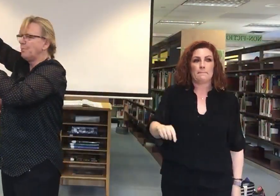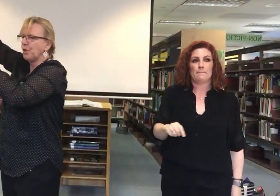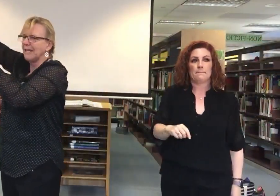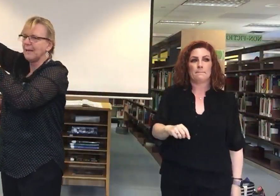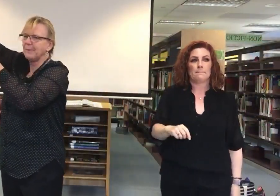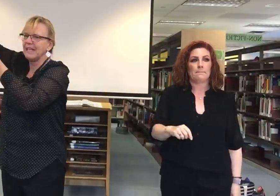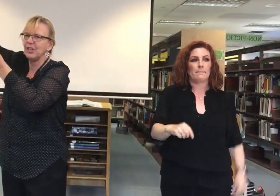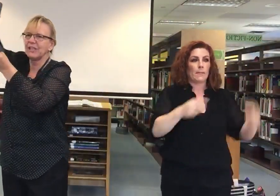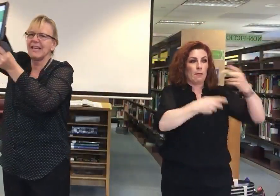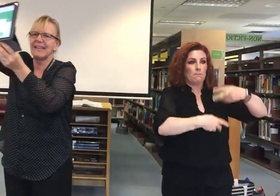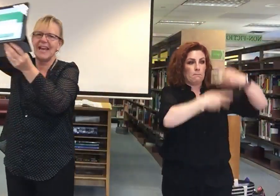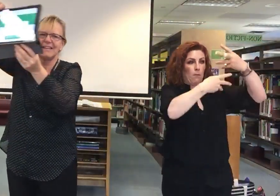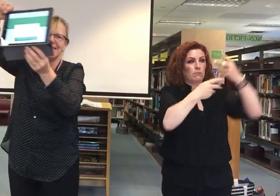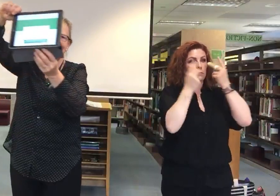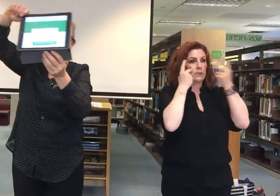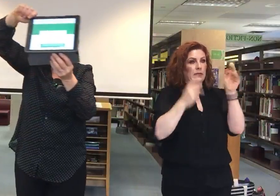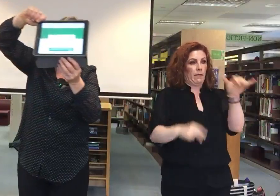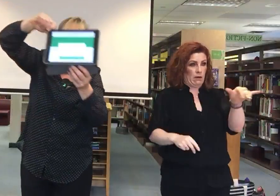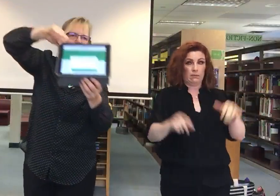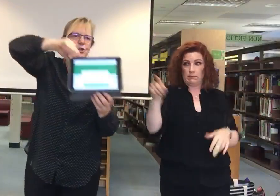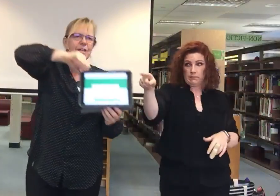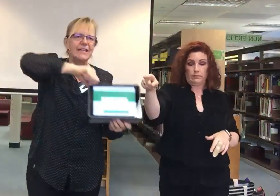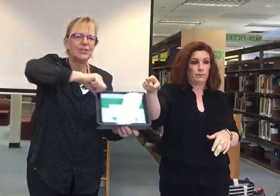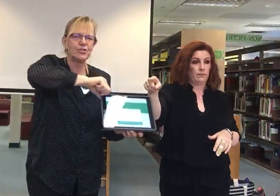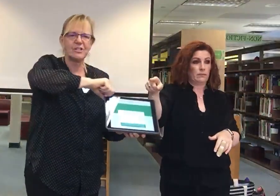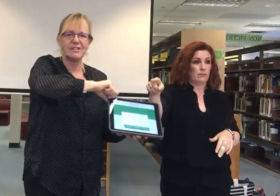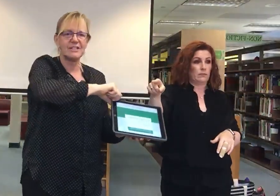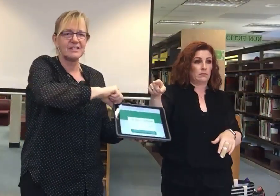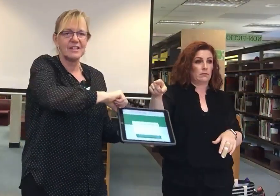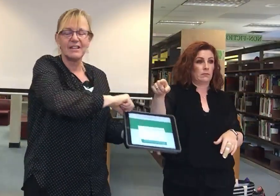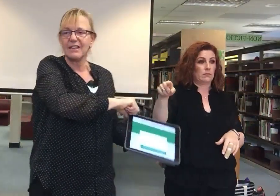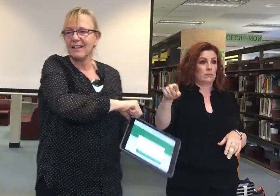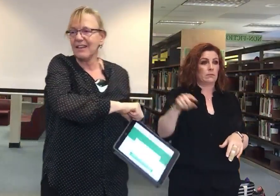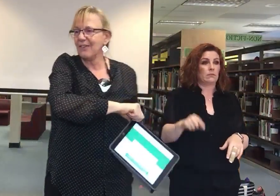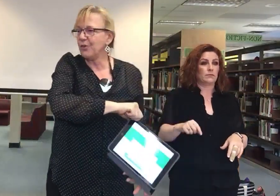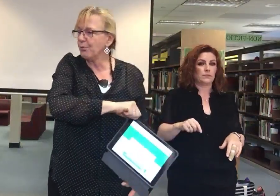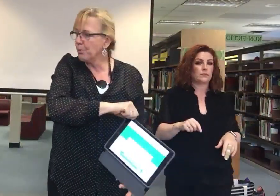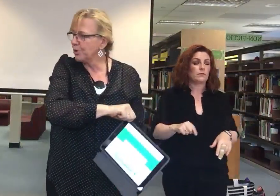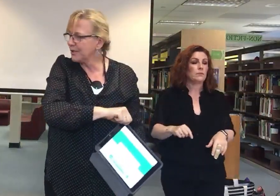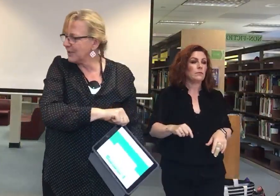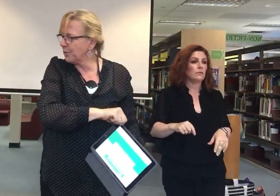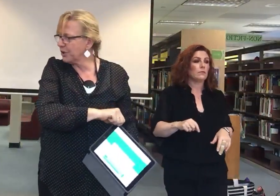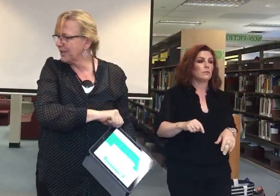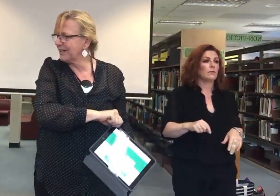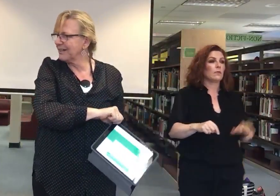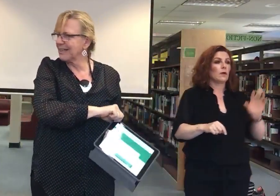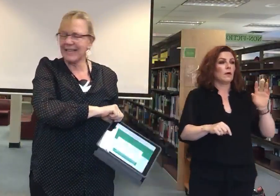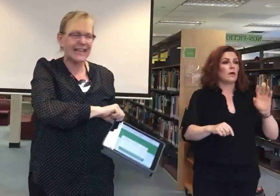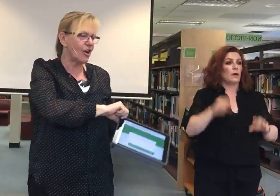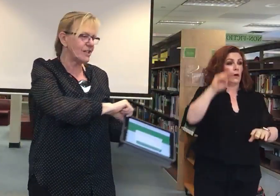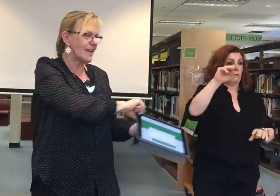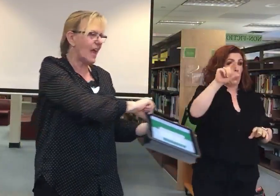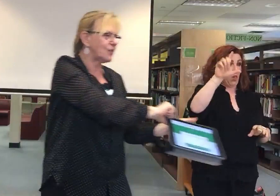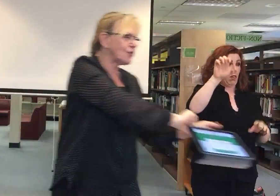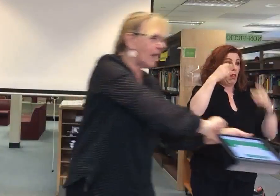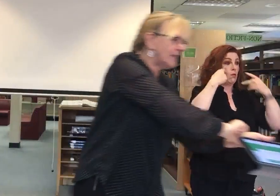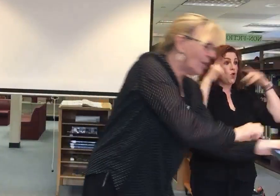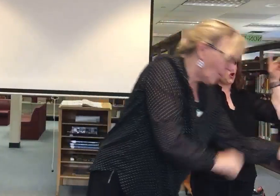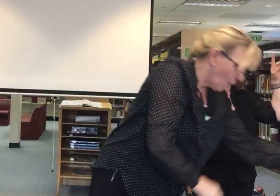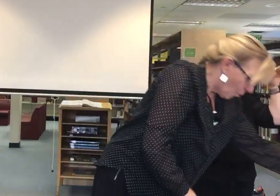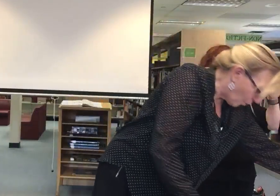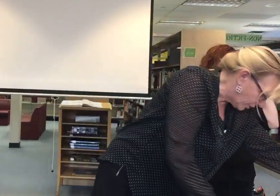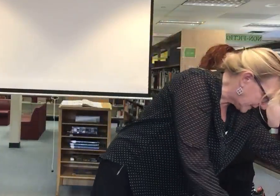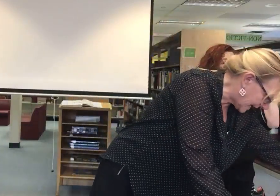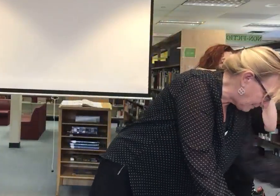So when you pull it up, it'll look like that. So you can either just, if you Moodle did work, click on scavenger